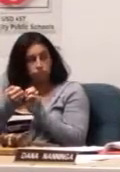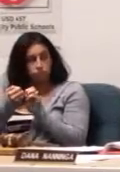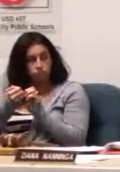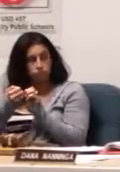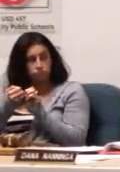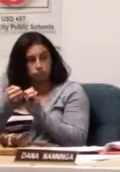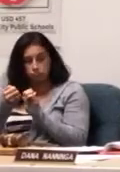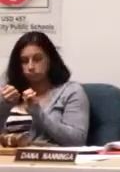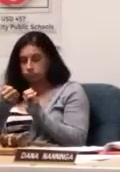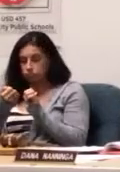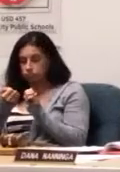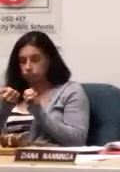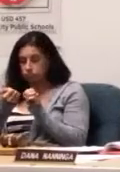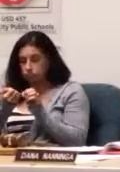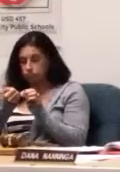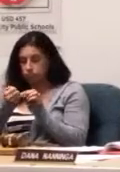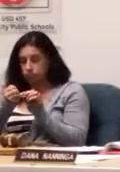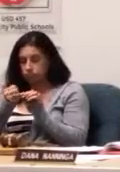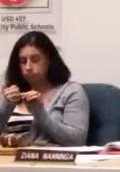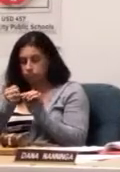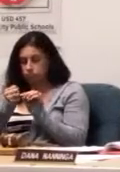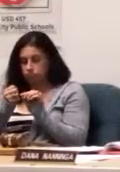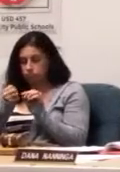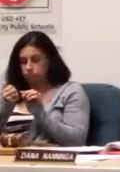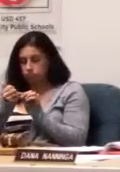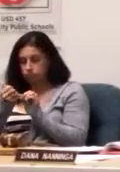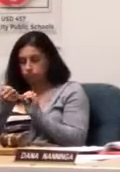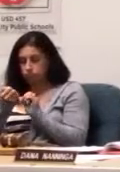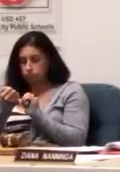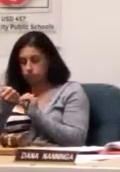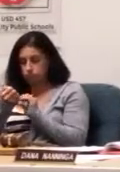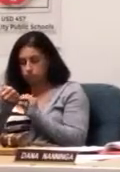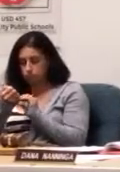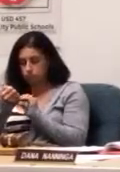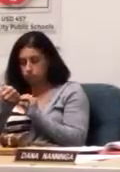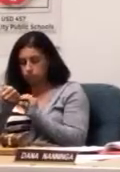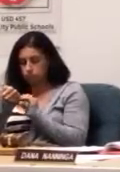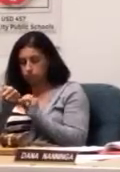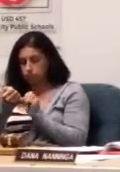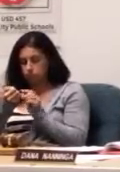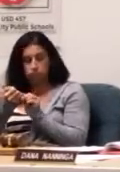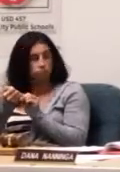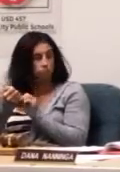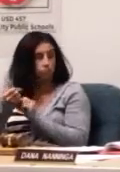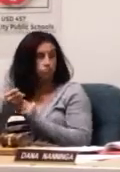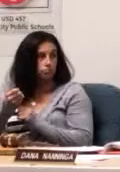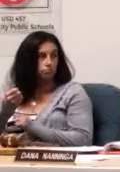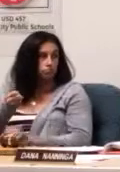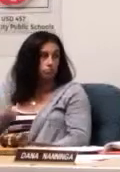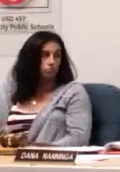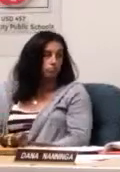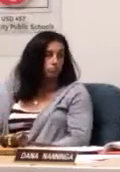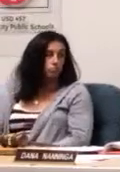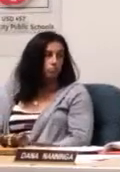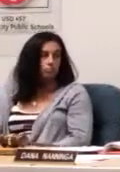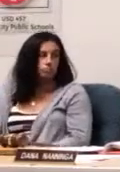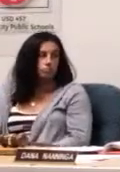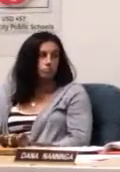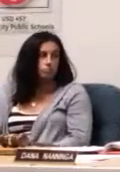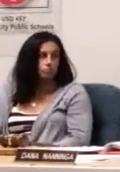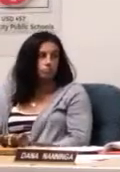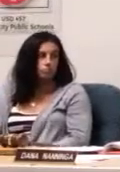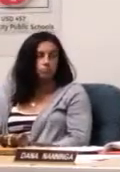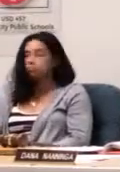a percentage across the board this go around. I don't think we can. I don't think that's possible. So we've